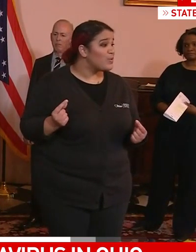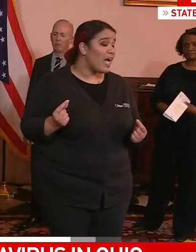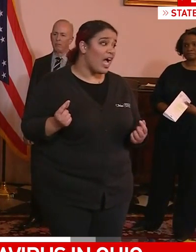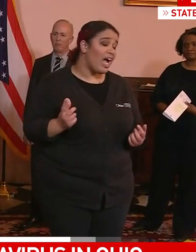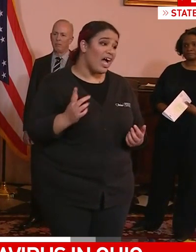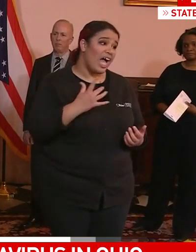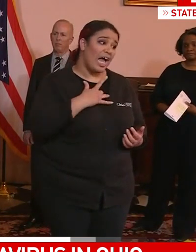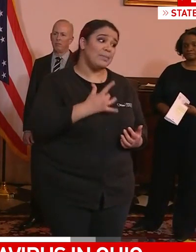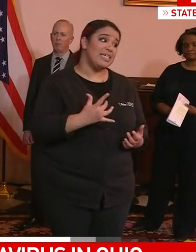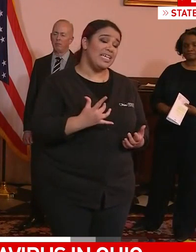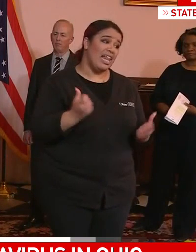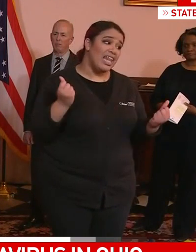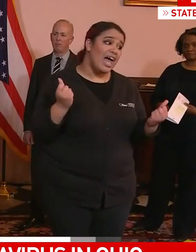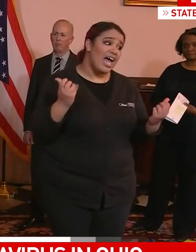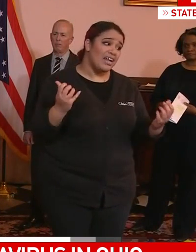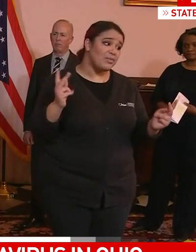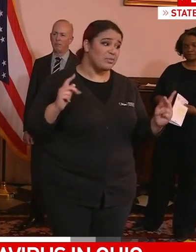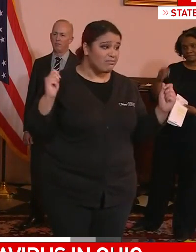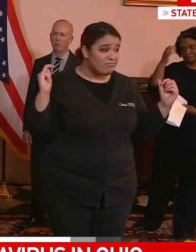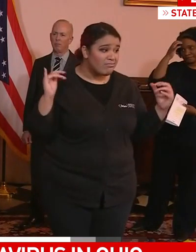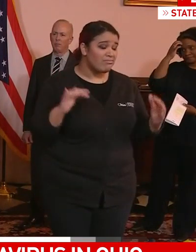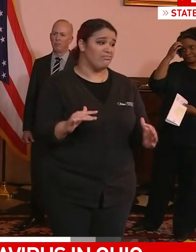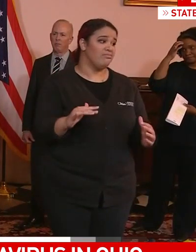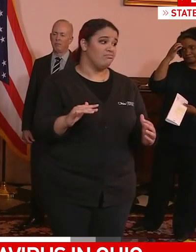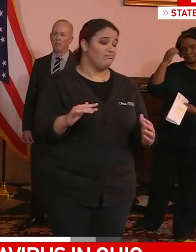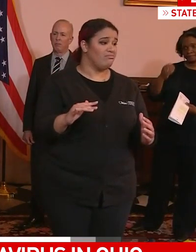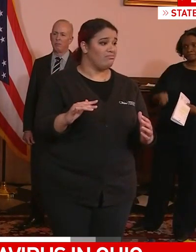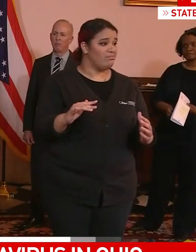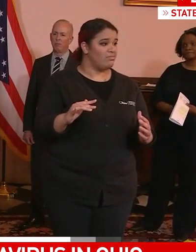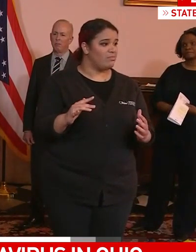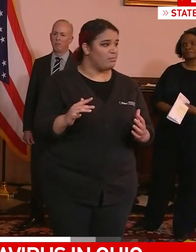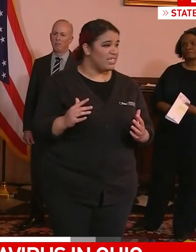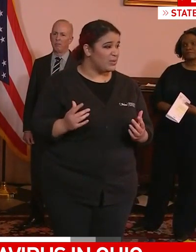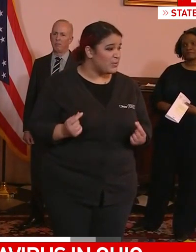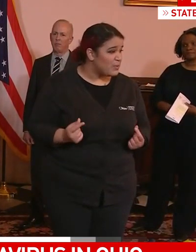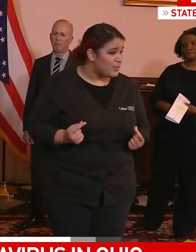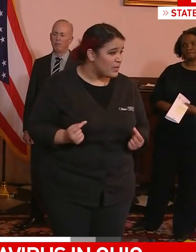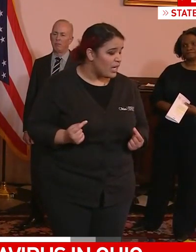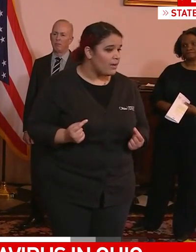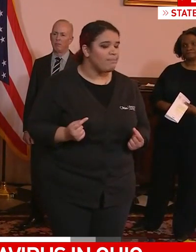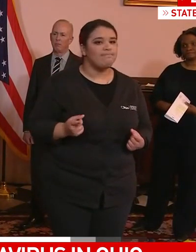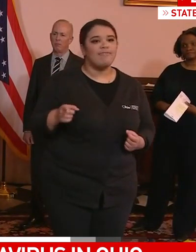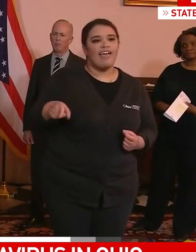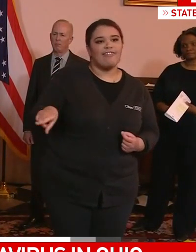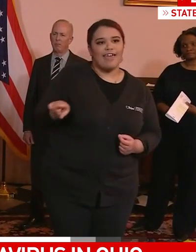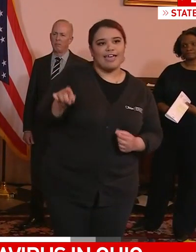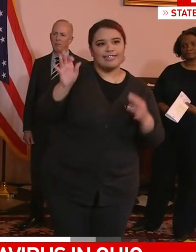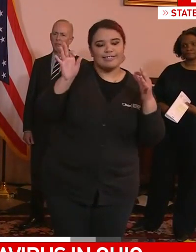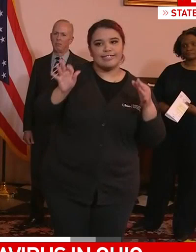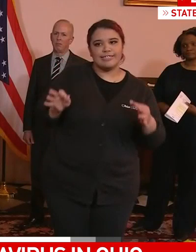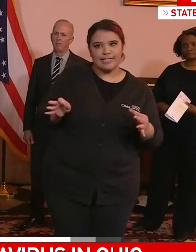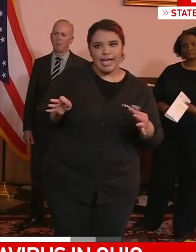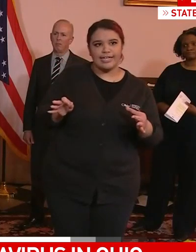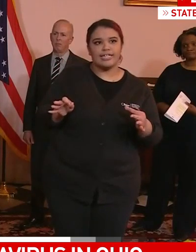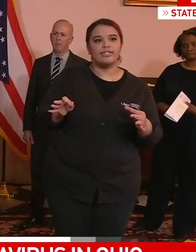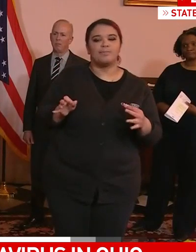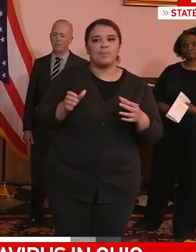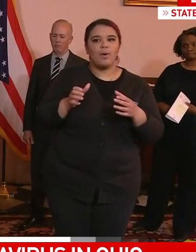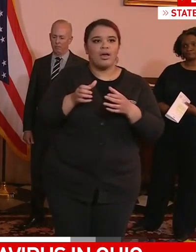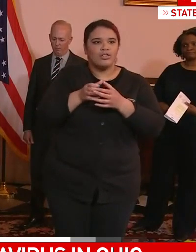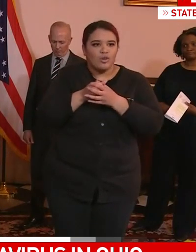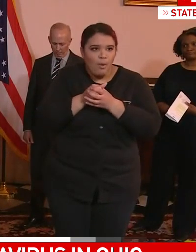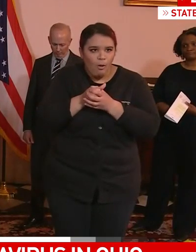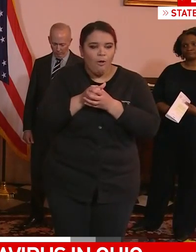funeral. They came to the conclusion that they would have their own service, but they would postpone the public service